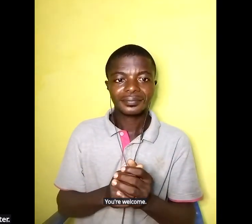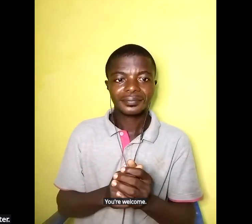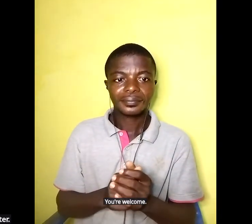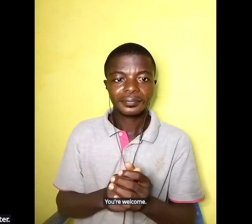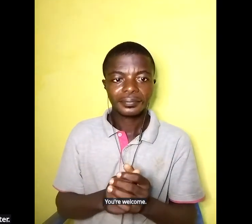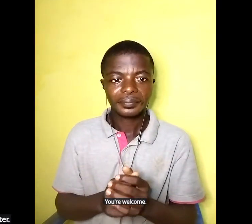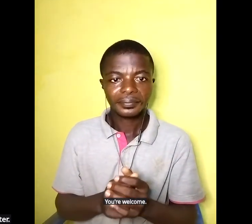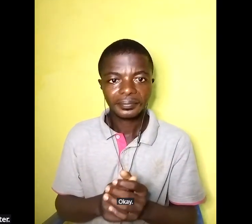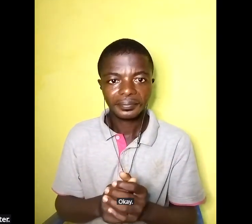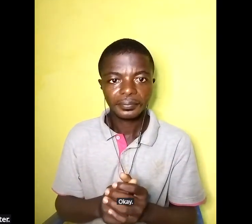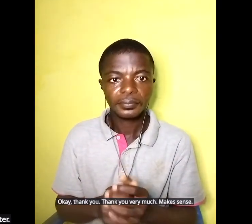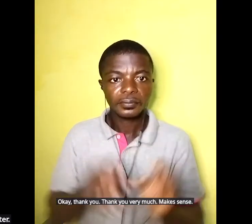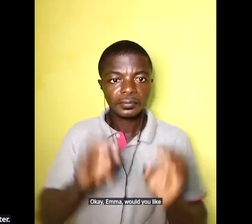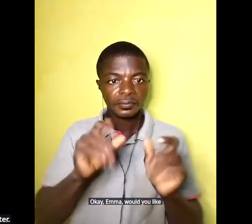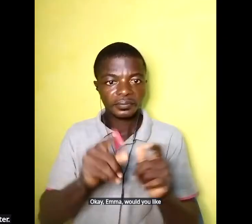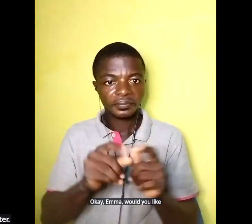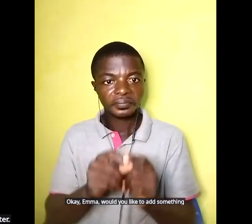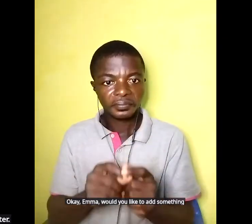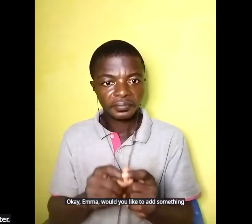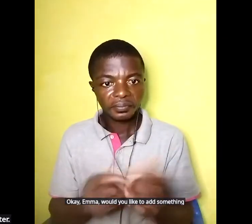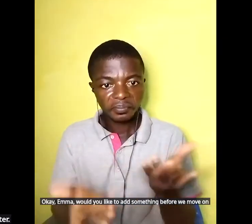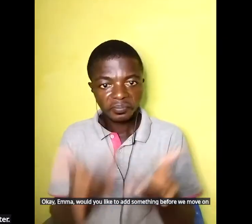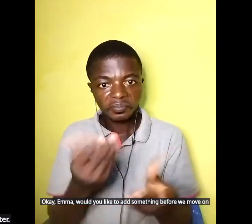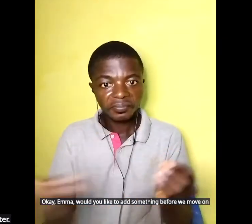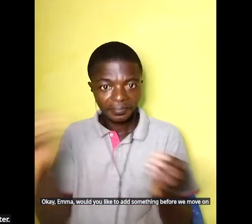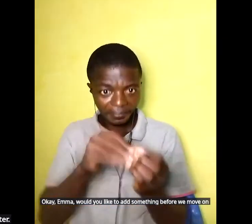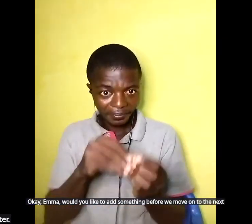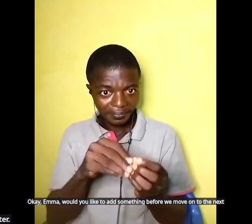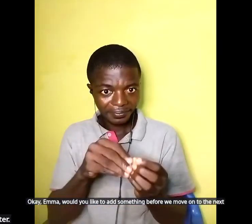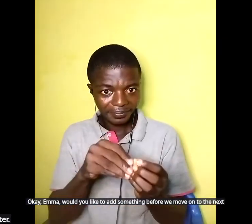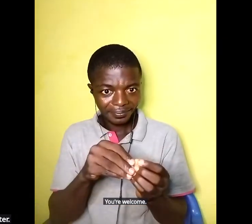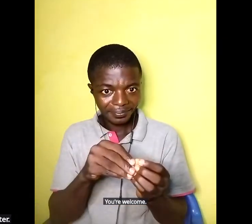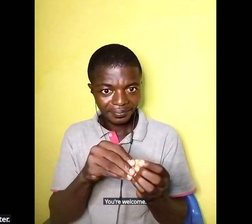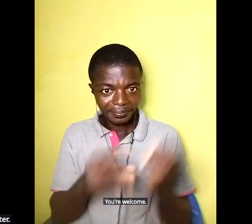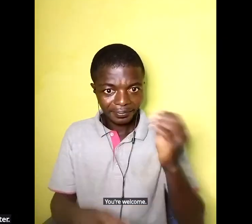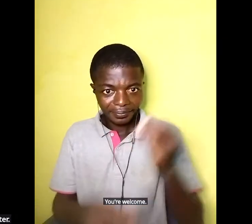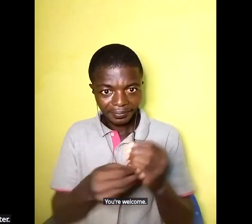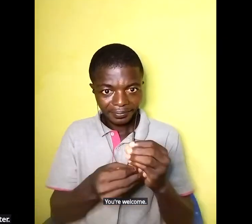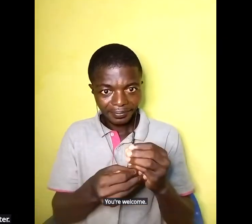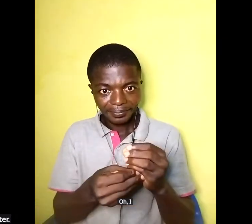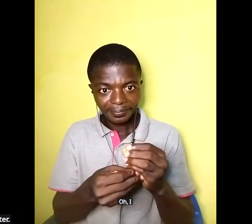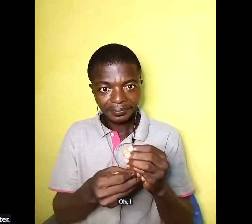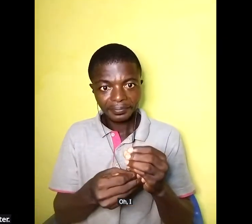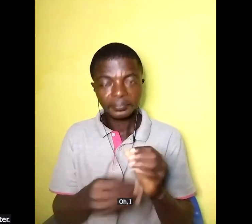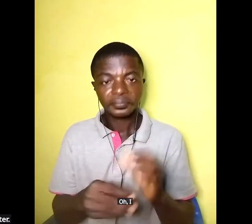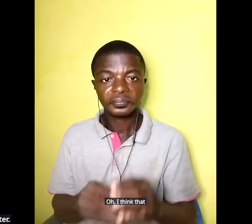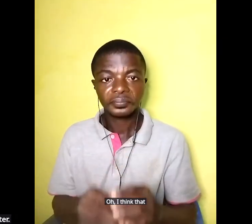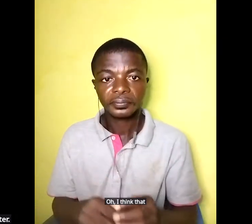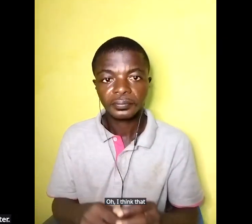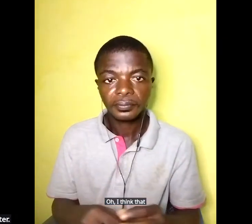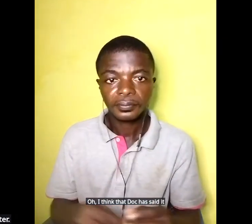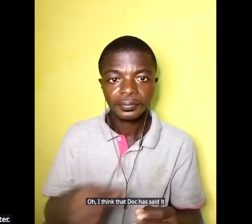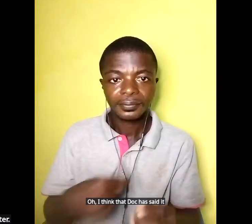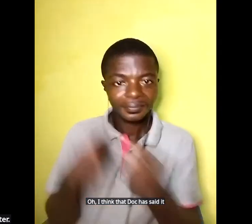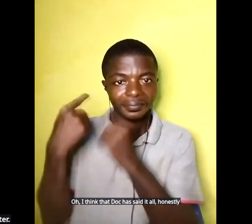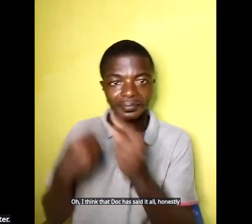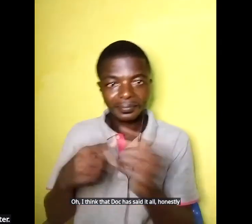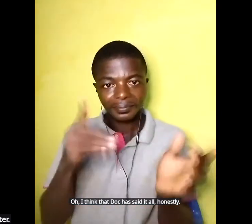Okay, Ethel, would you like to add something before we move on to the next person? Oh, I think that Doc has said it all,